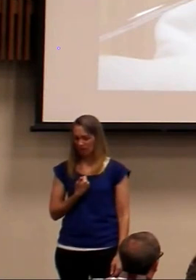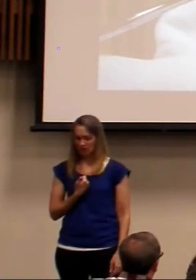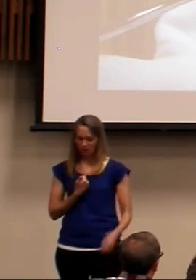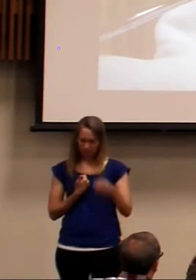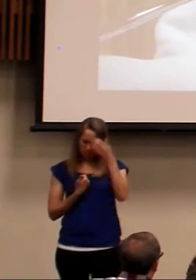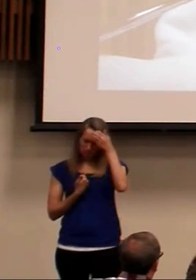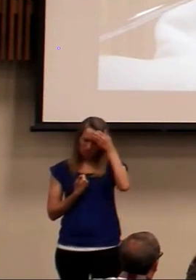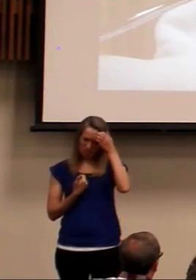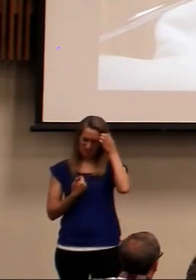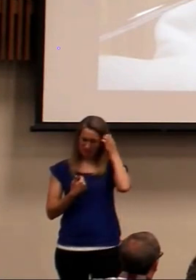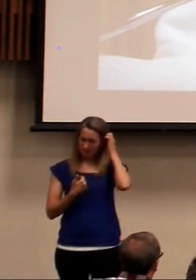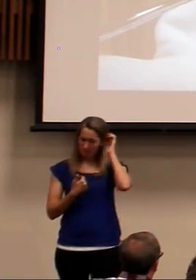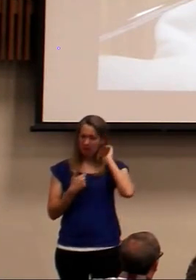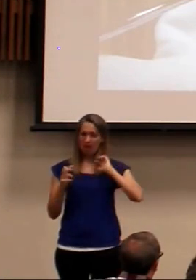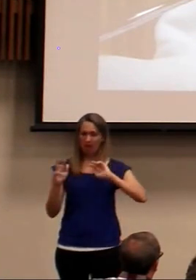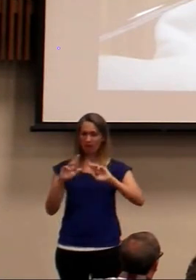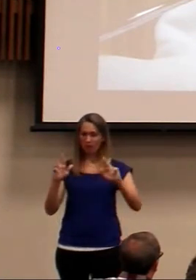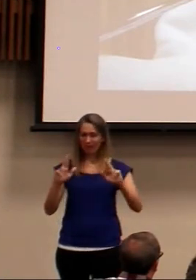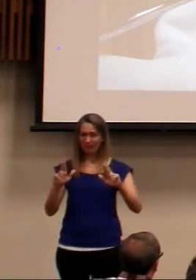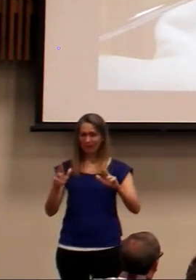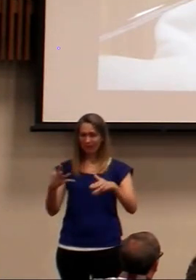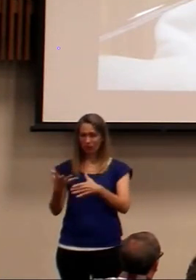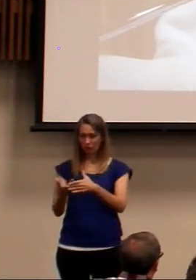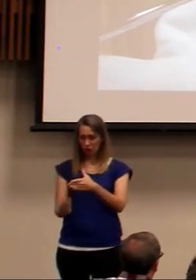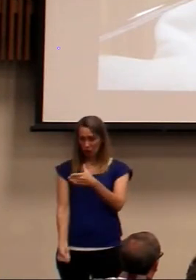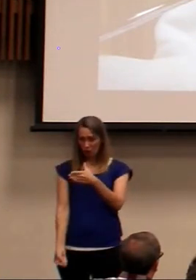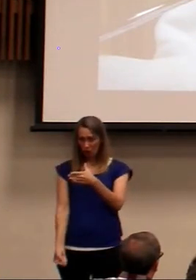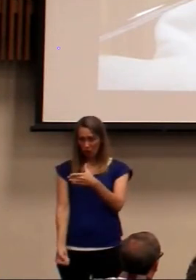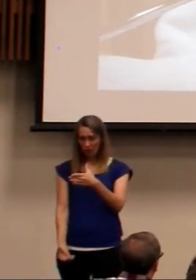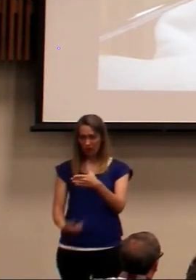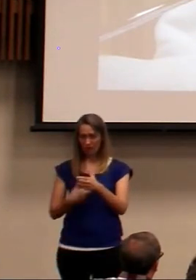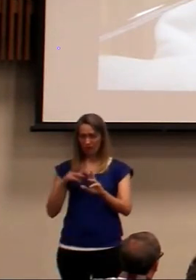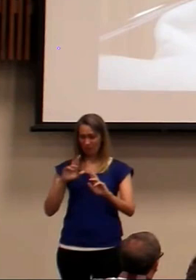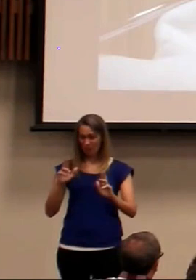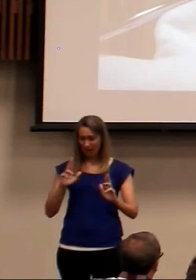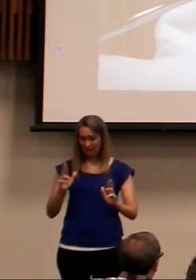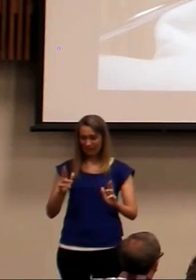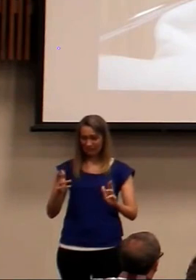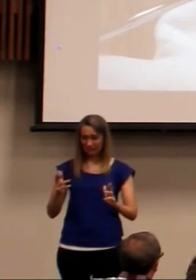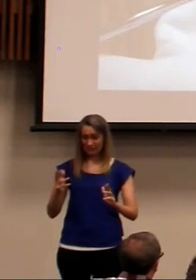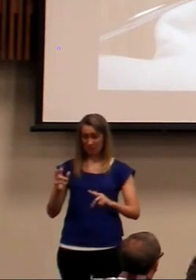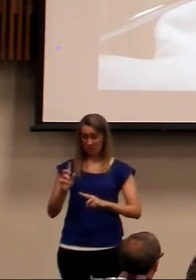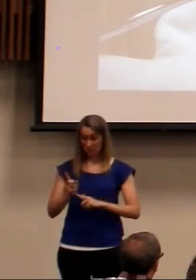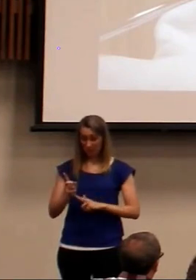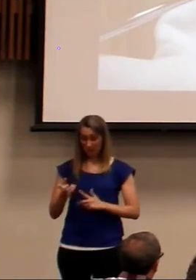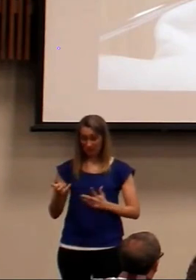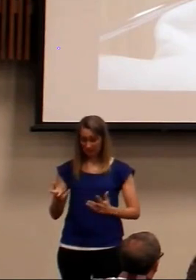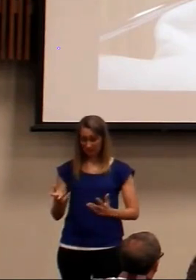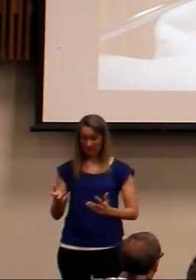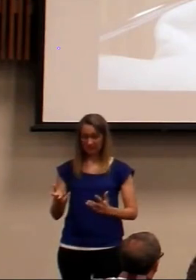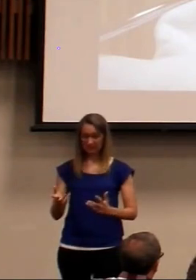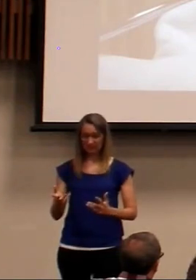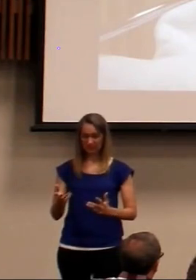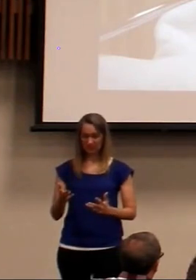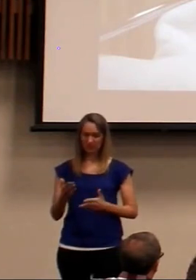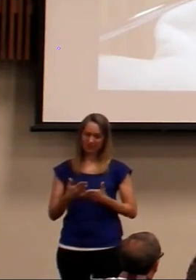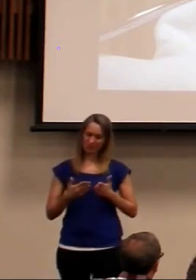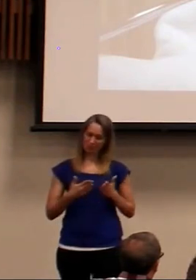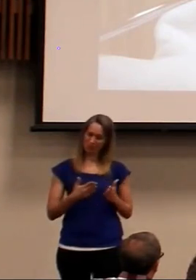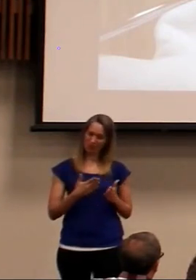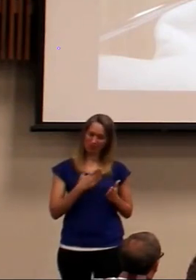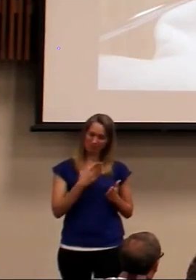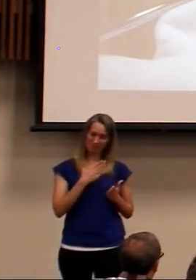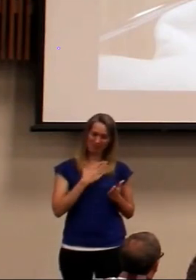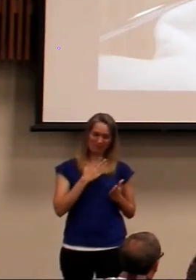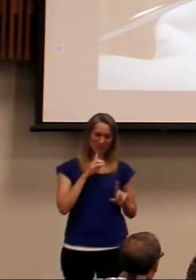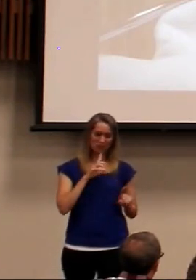am I ready to go? Am I ready for this moment? And in some ways, the answer was a definite no. I'm not ready to leave my